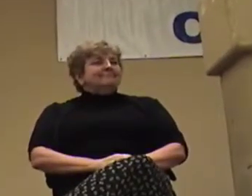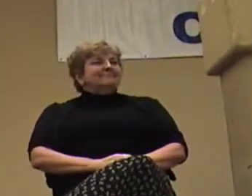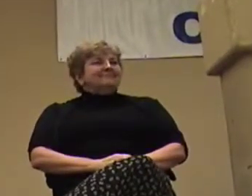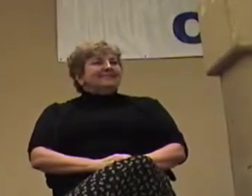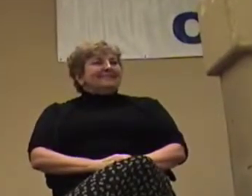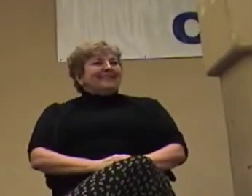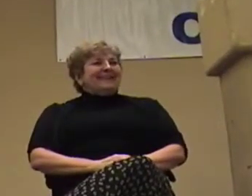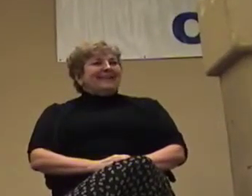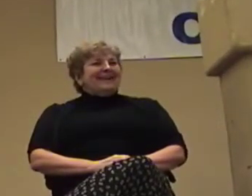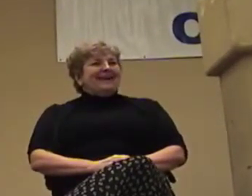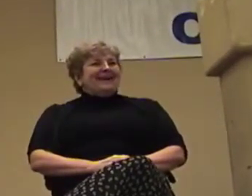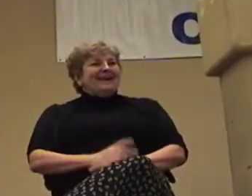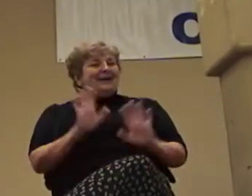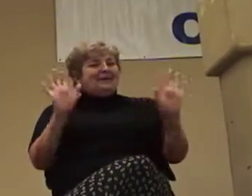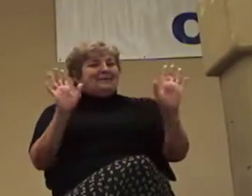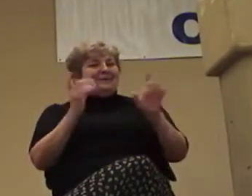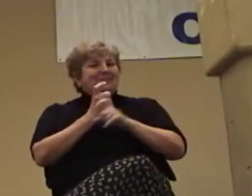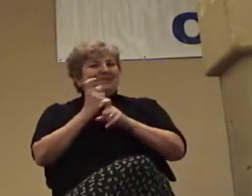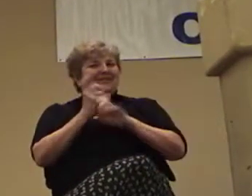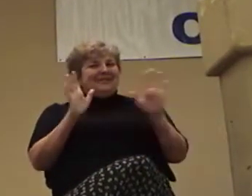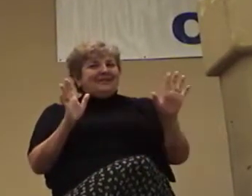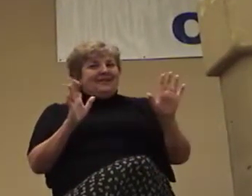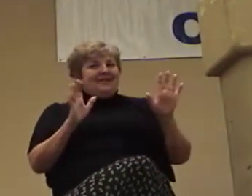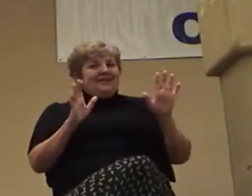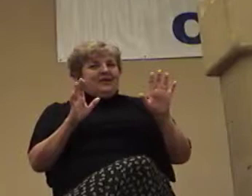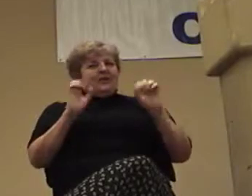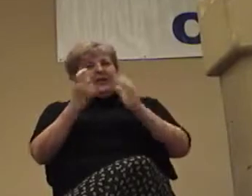I'm just kidding. You can edit that from the CD if you want.